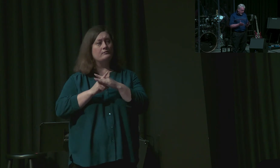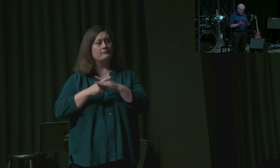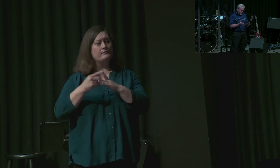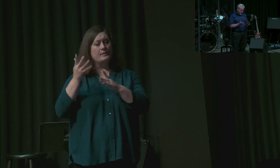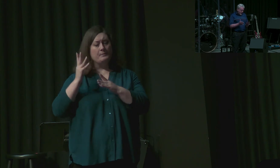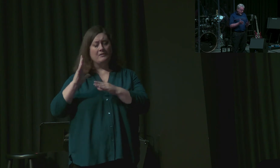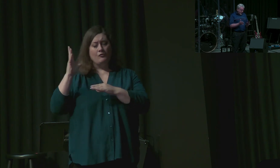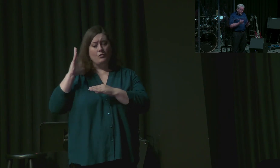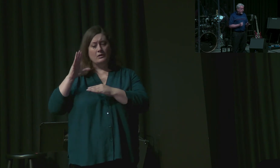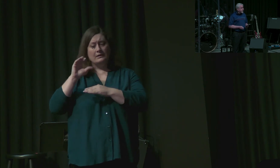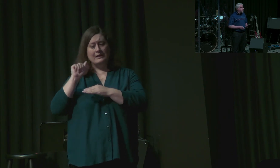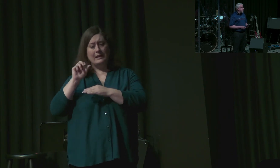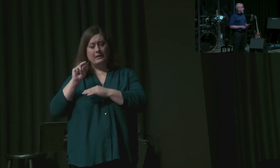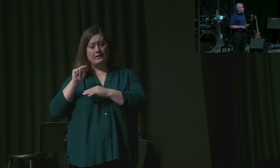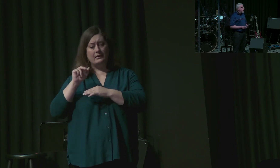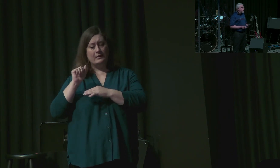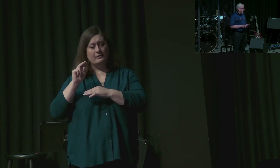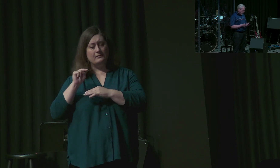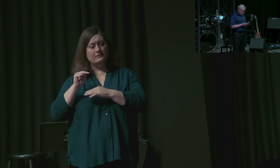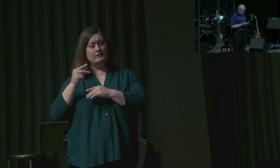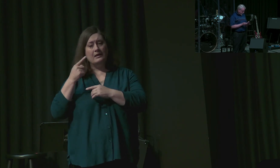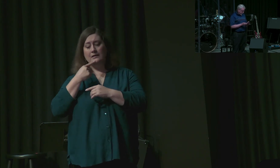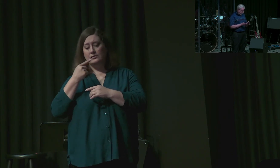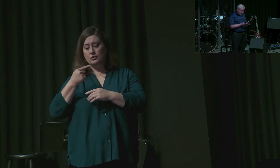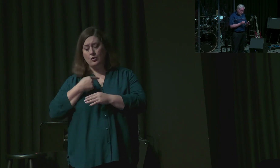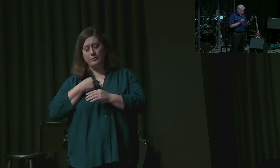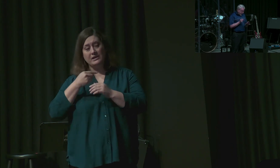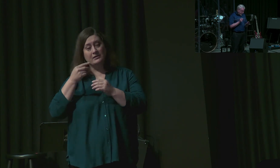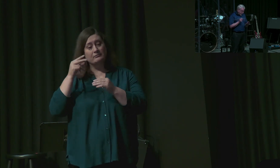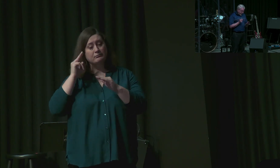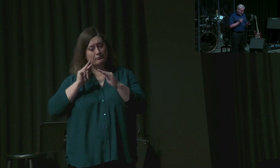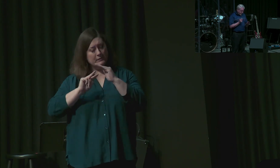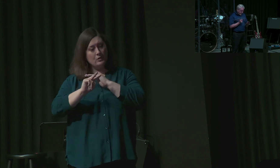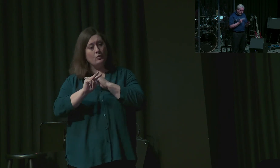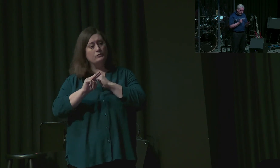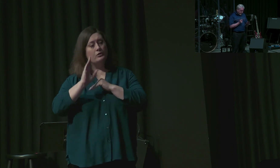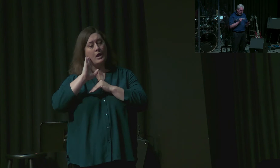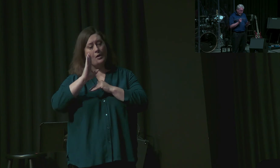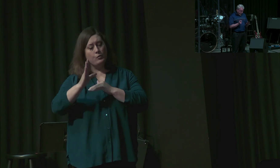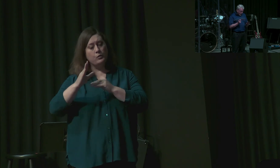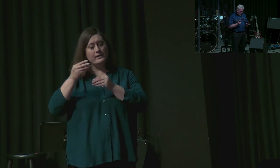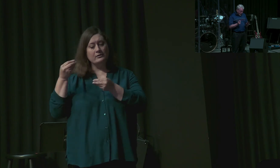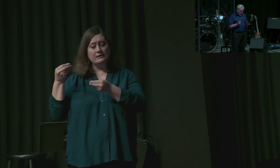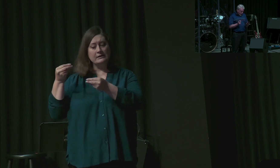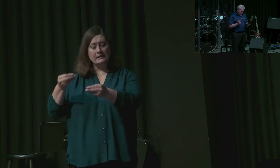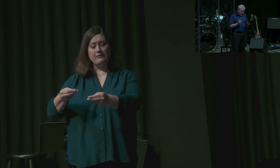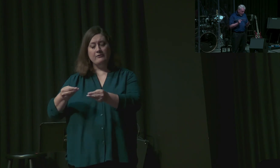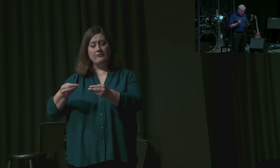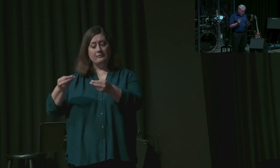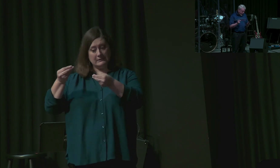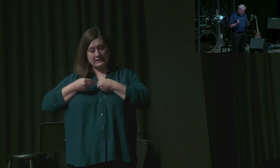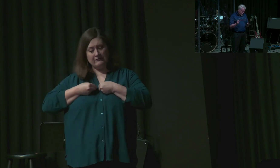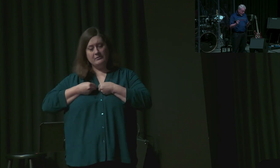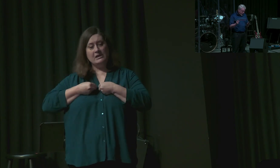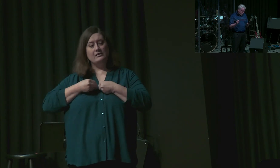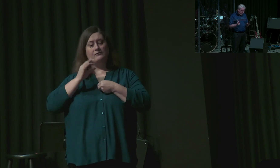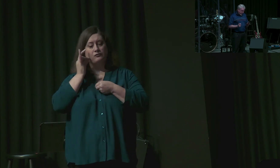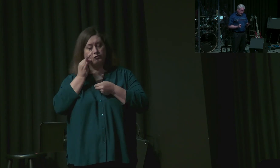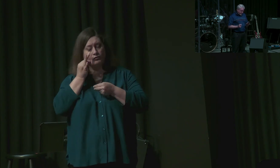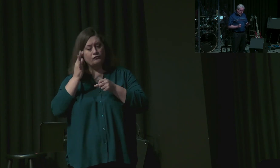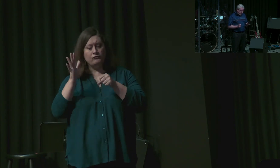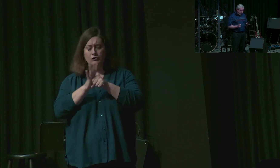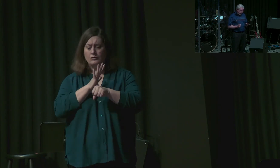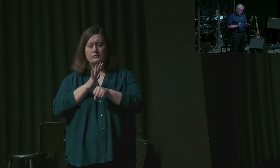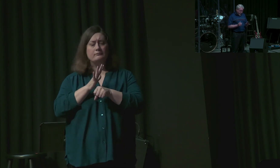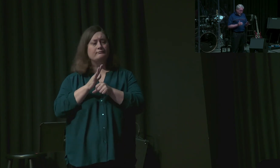and blessed me, and said to me, 'Behold, I will make you fruitful and multiply you, and I will make you a company